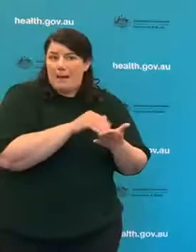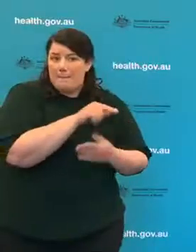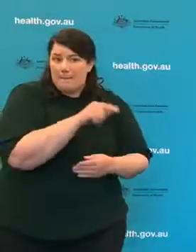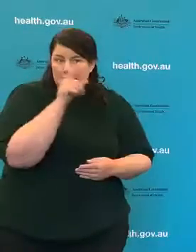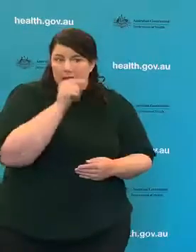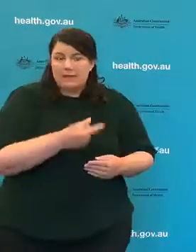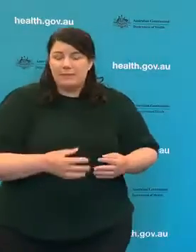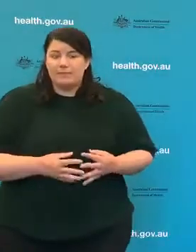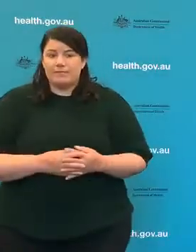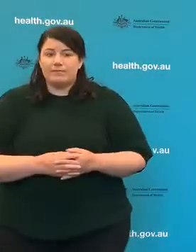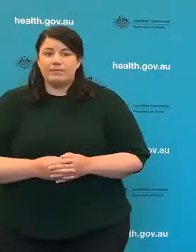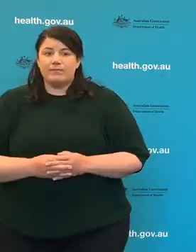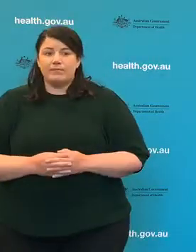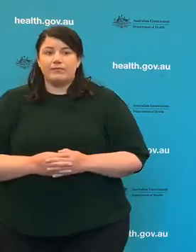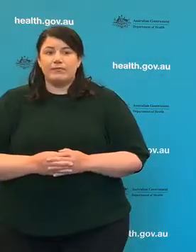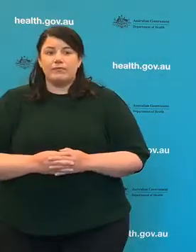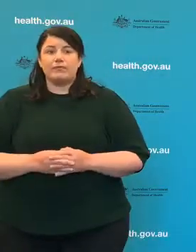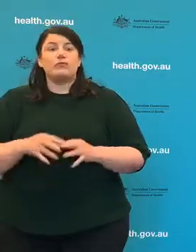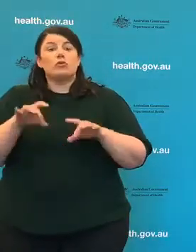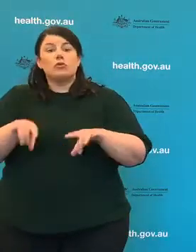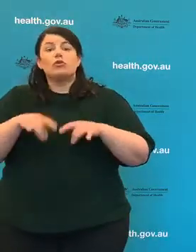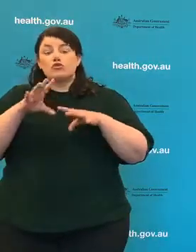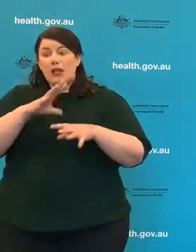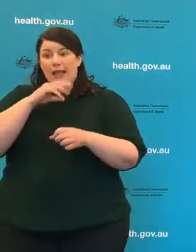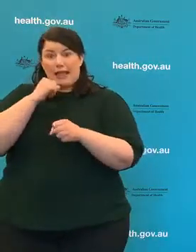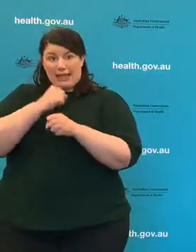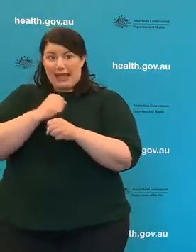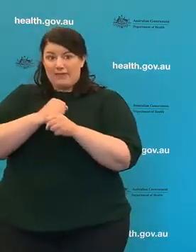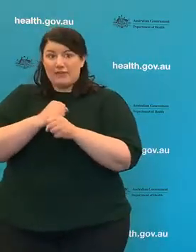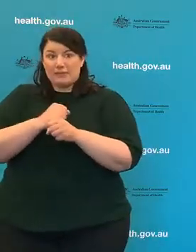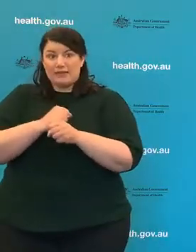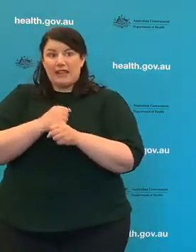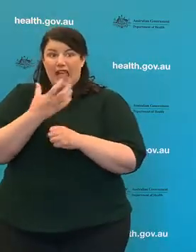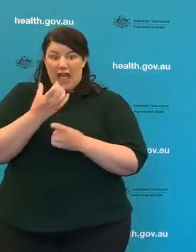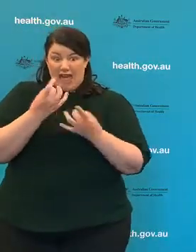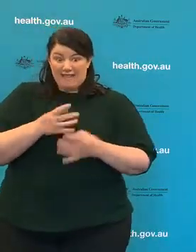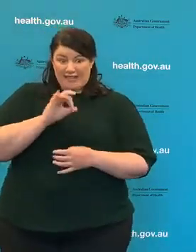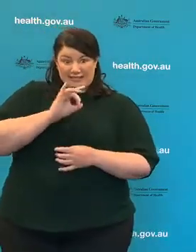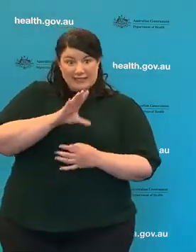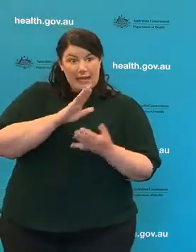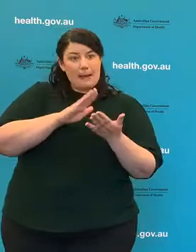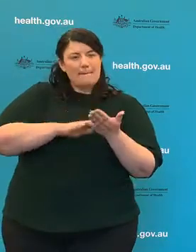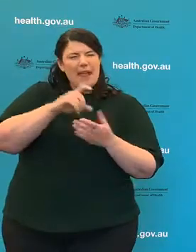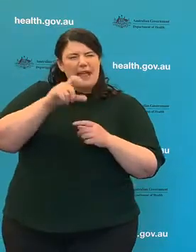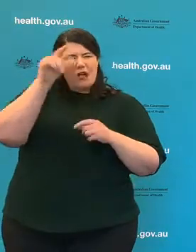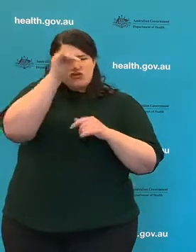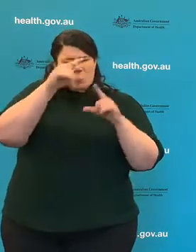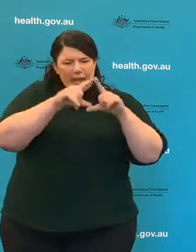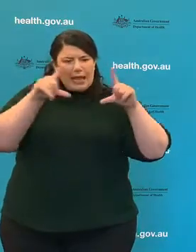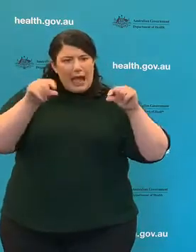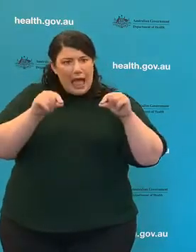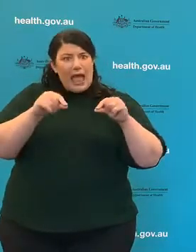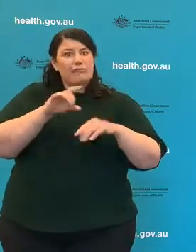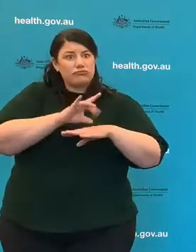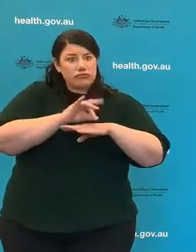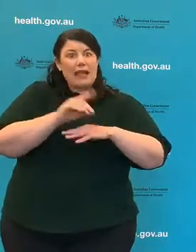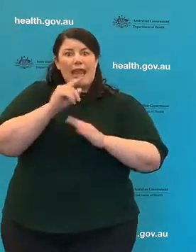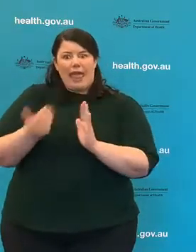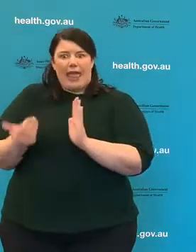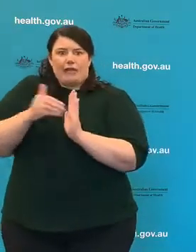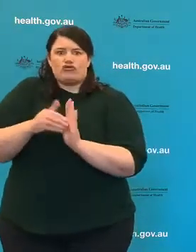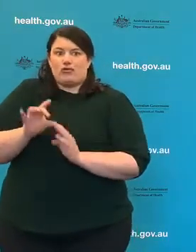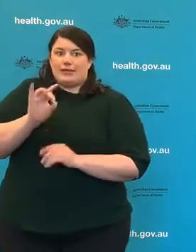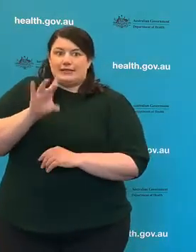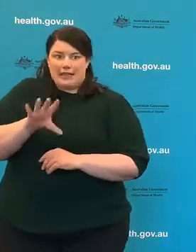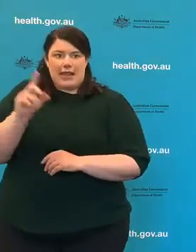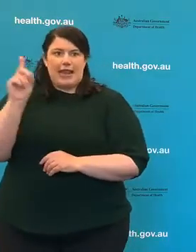So the government has funded 10 additional Medicare subsidised psychological therapy sessions, in addition to those who